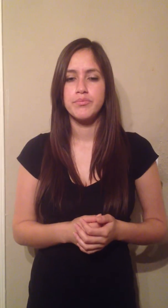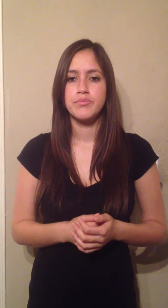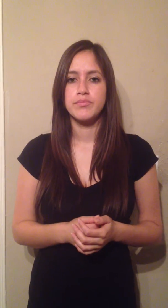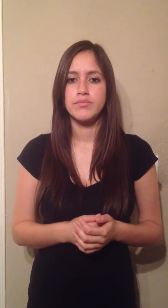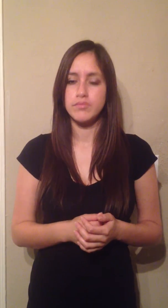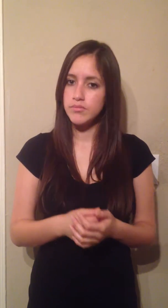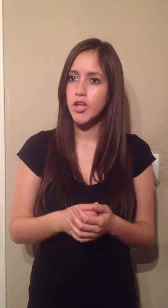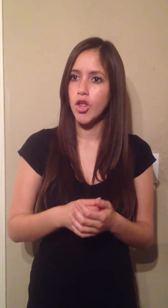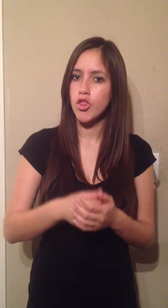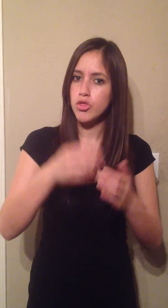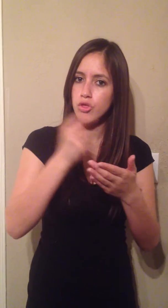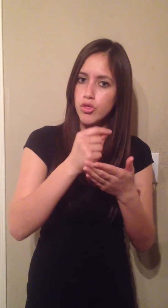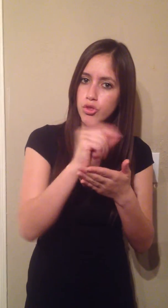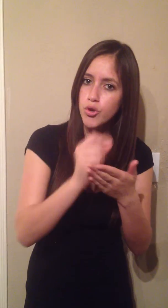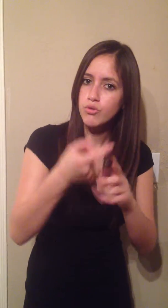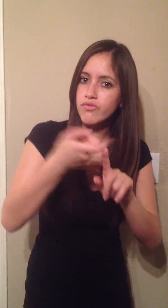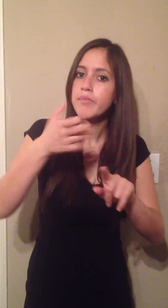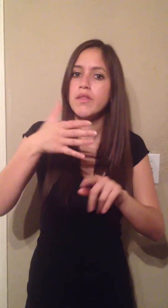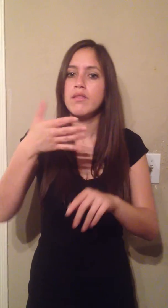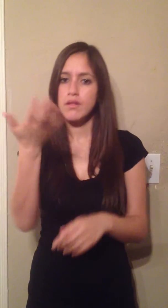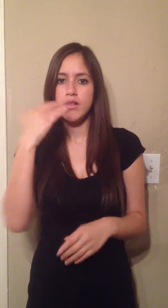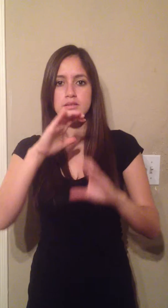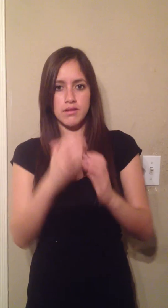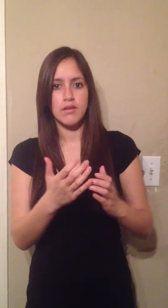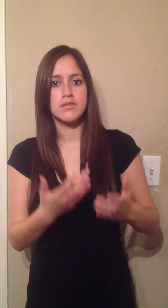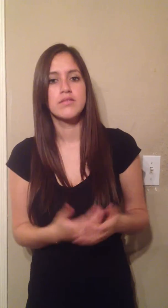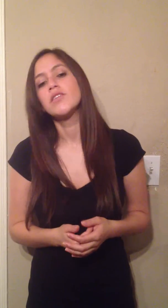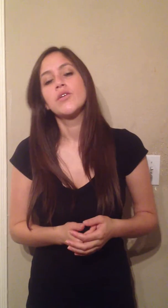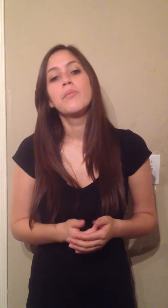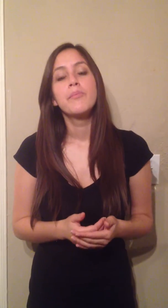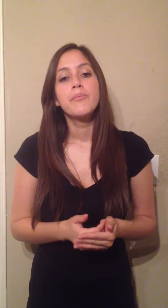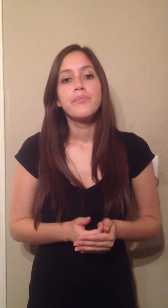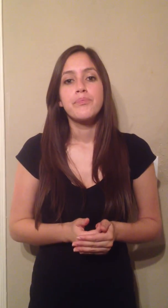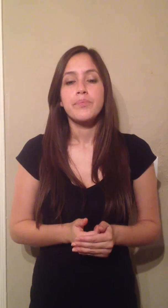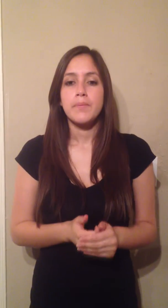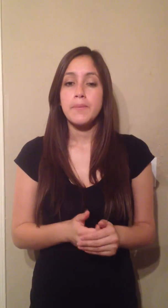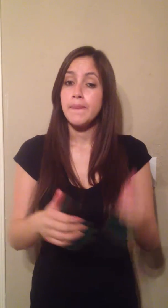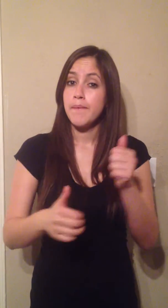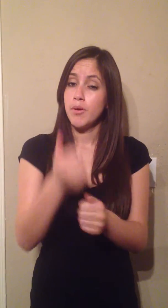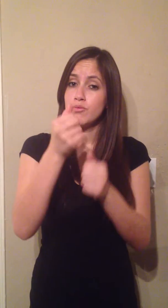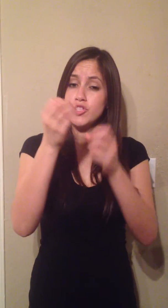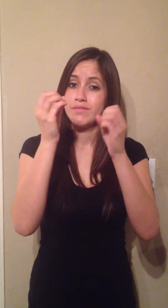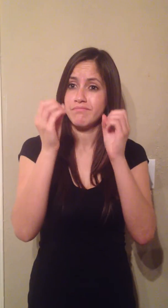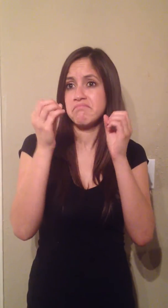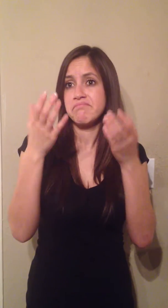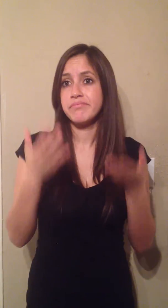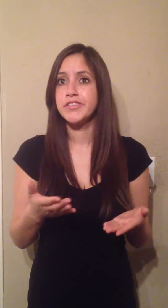Right, the previous notes from the last time you were in class. Most teachers, when they lecture, when that's their main way of teaching, when they come